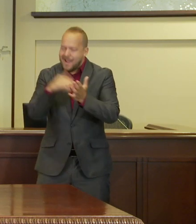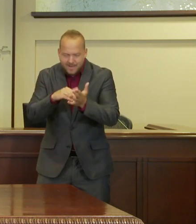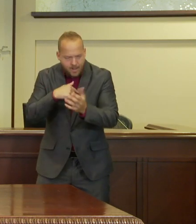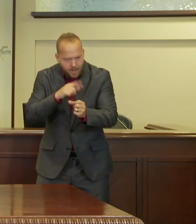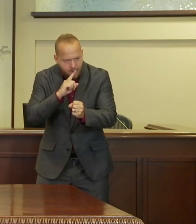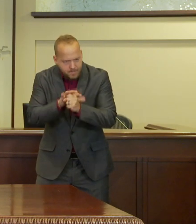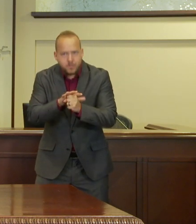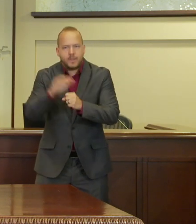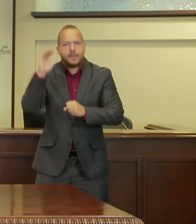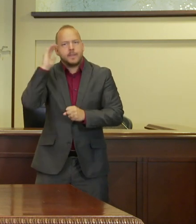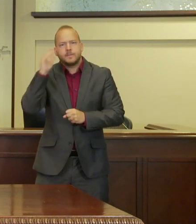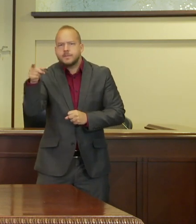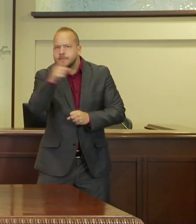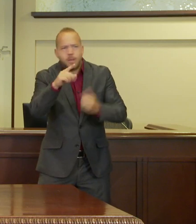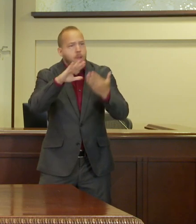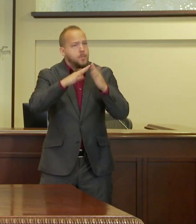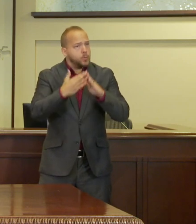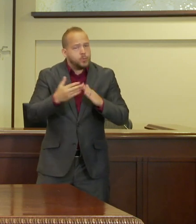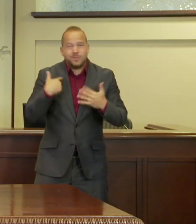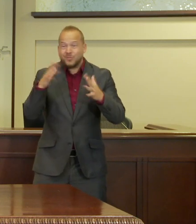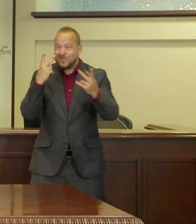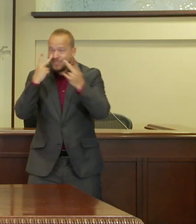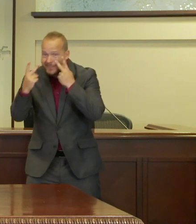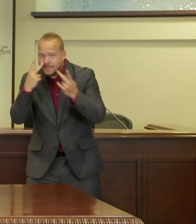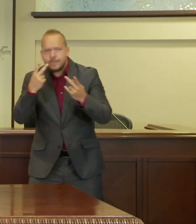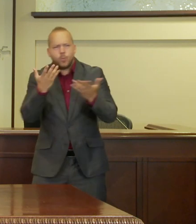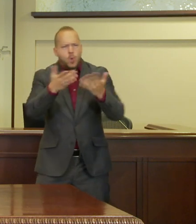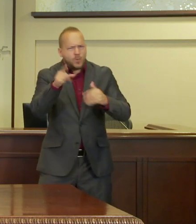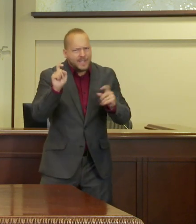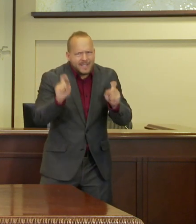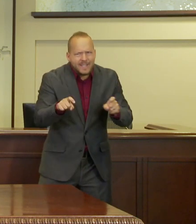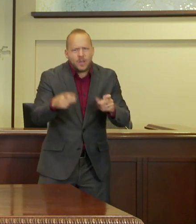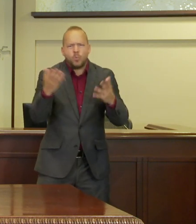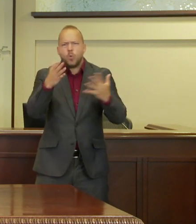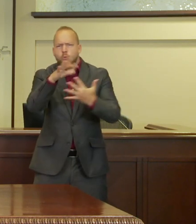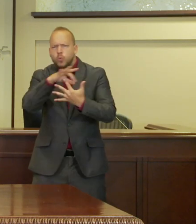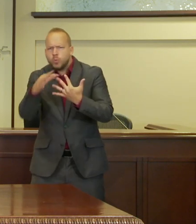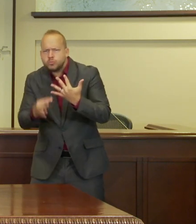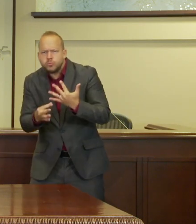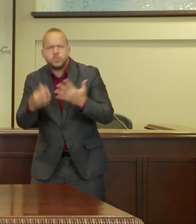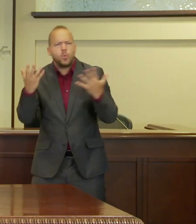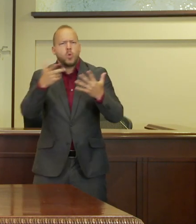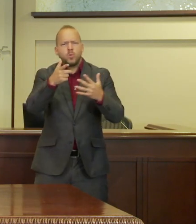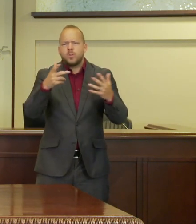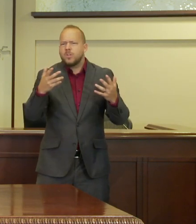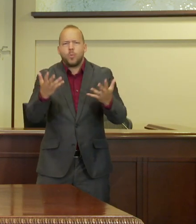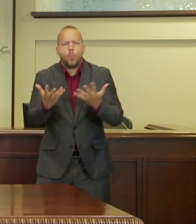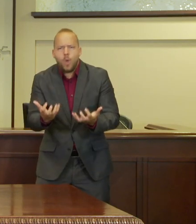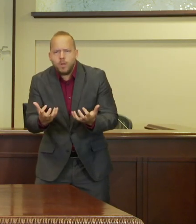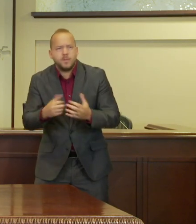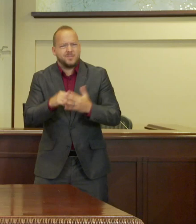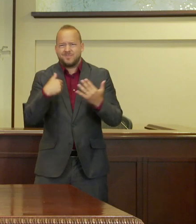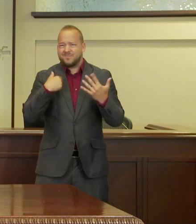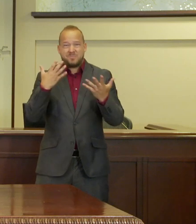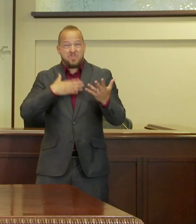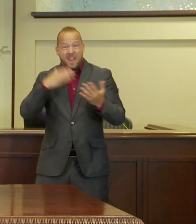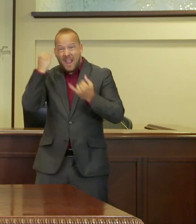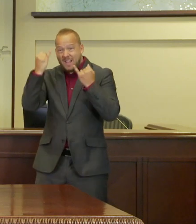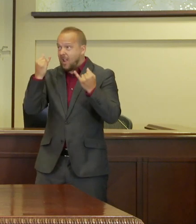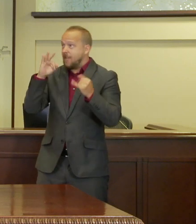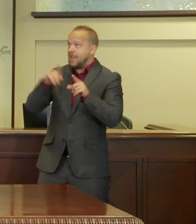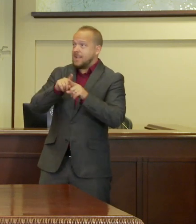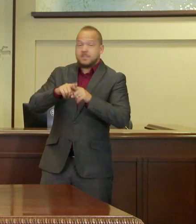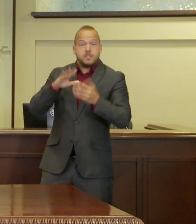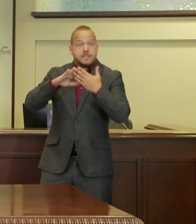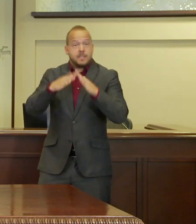the community when it comes to what those options are. I'm certainly putting my best ideas forward. The city council is collaboratively putting